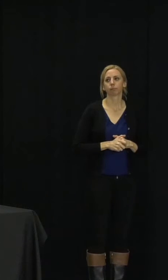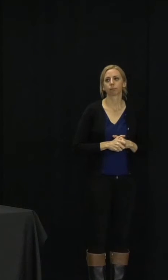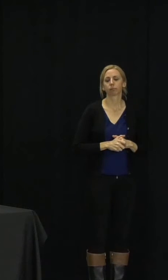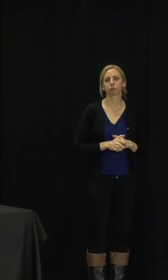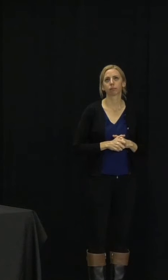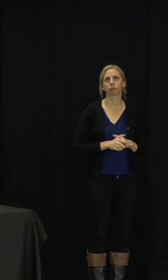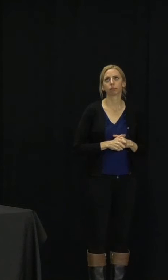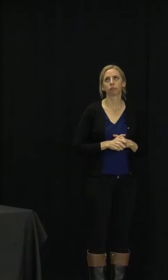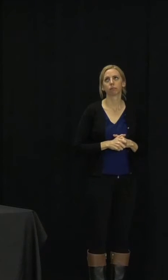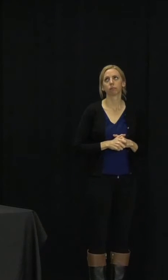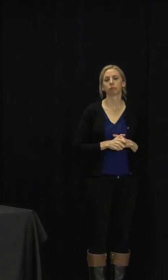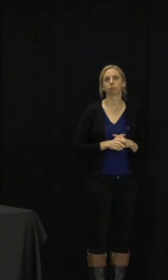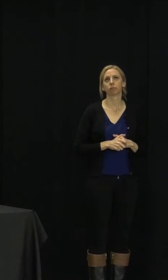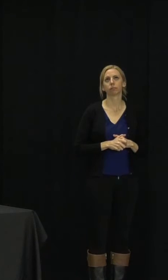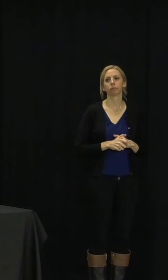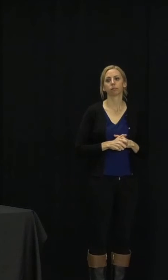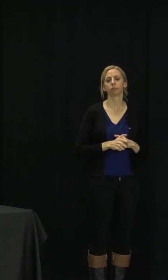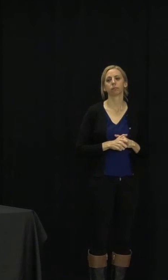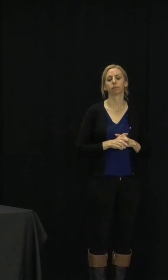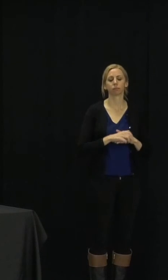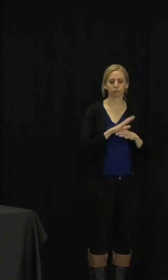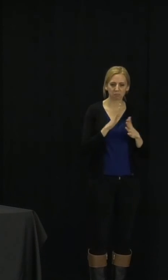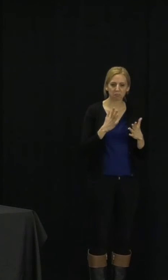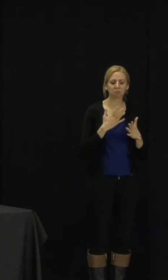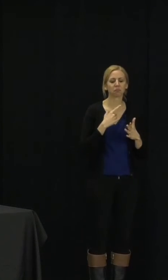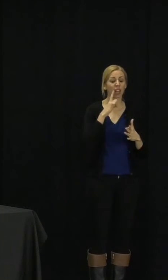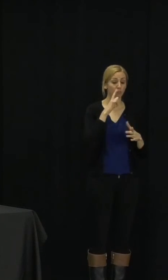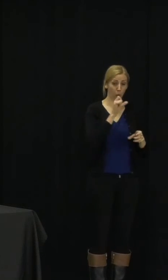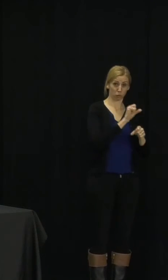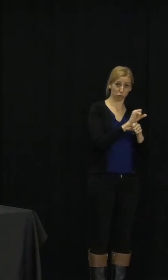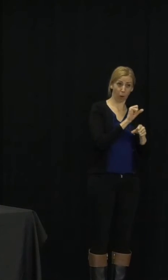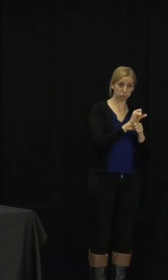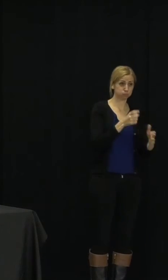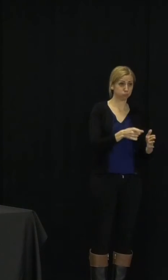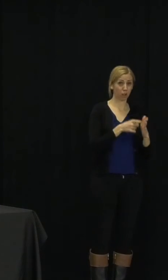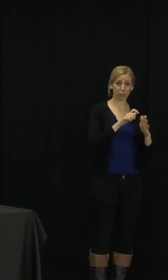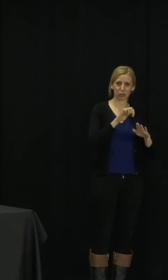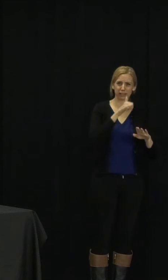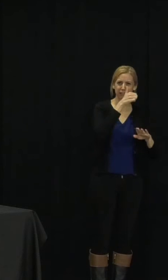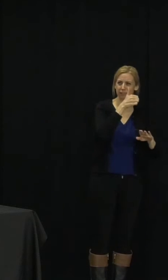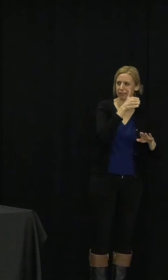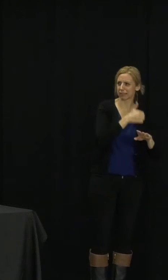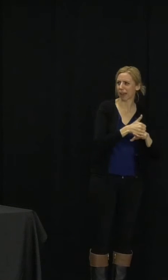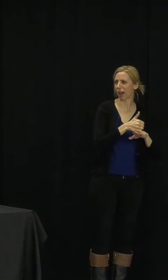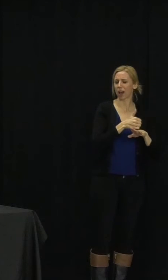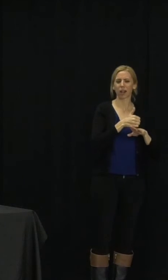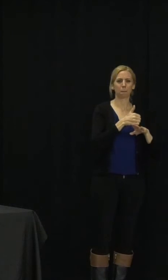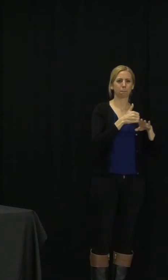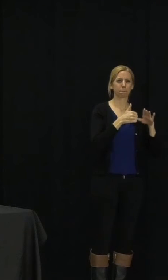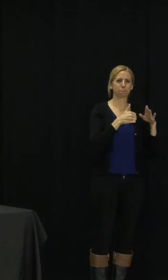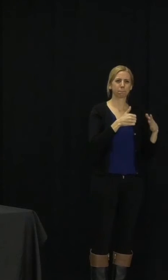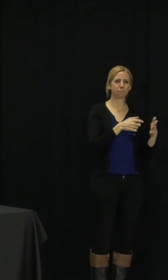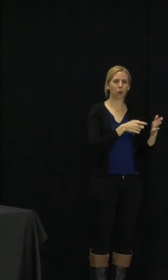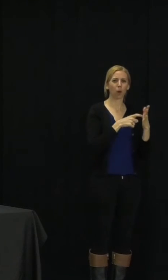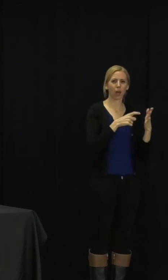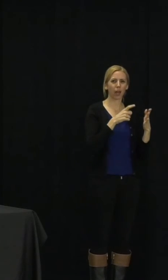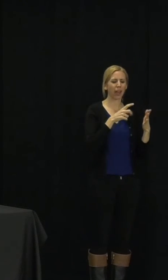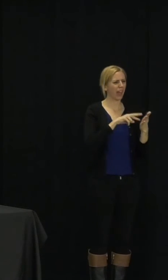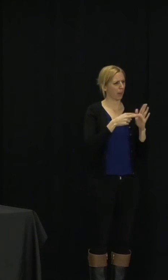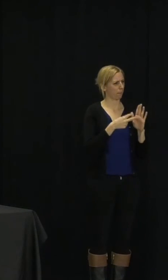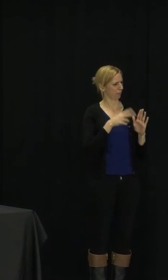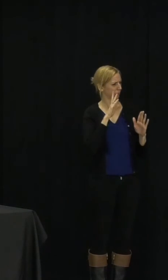funding, but we need to say what we need more funding for and what it's going to do. We all know we need more